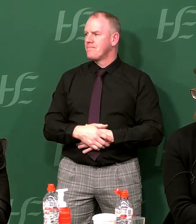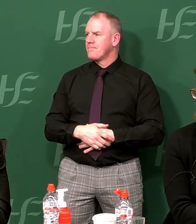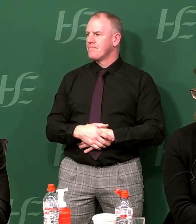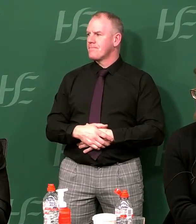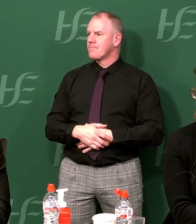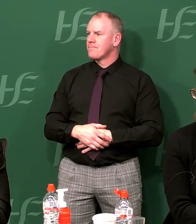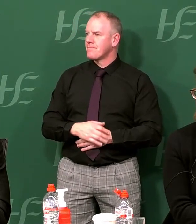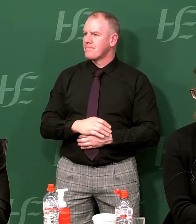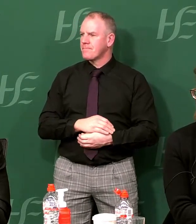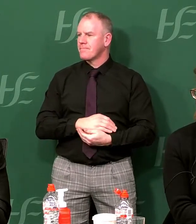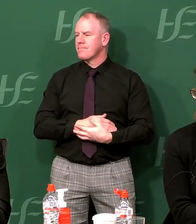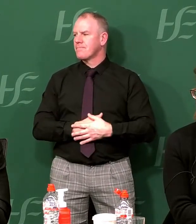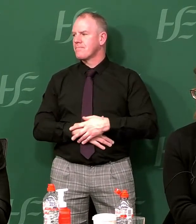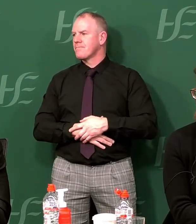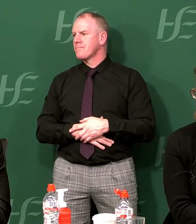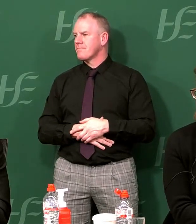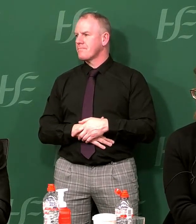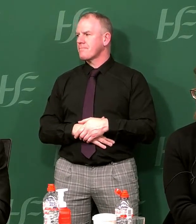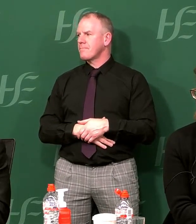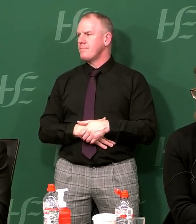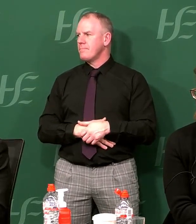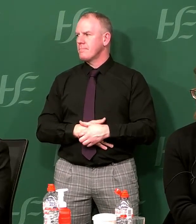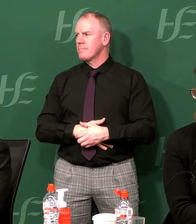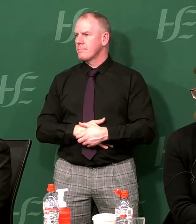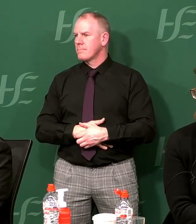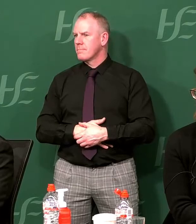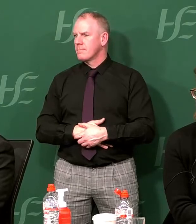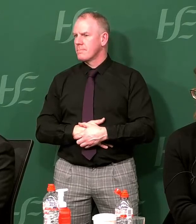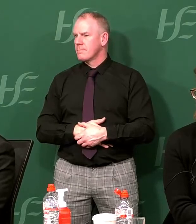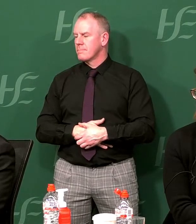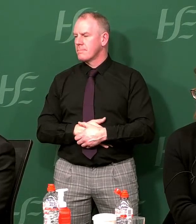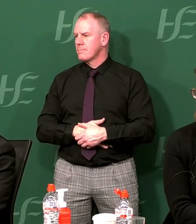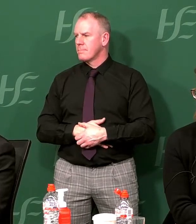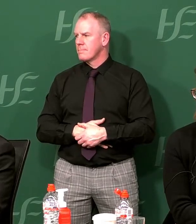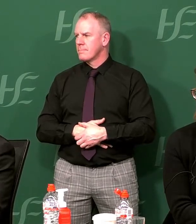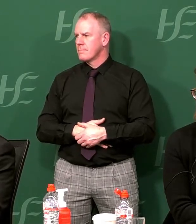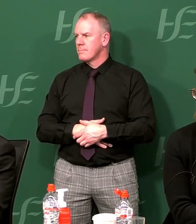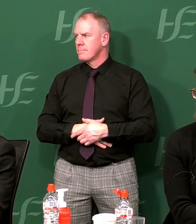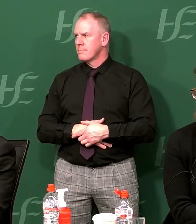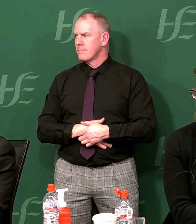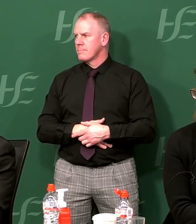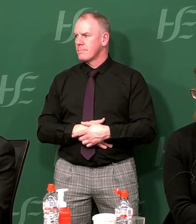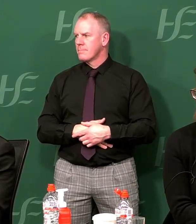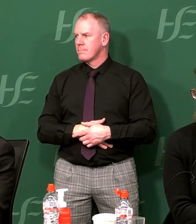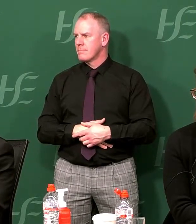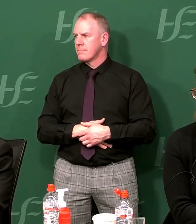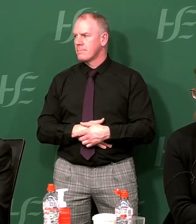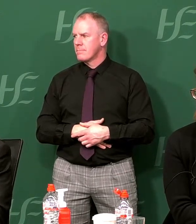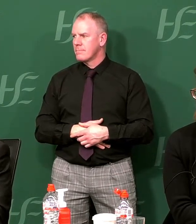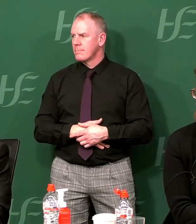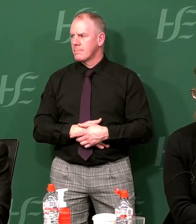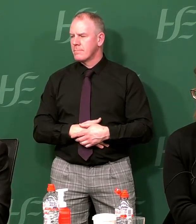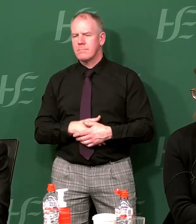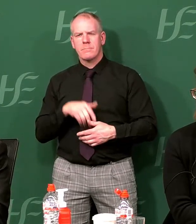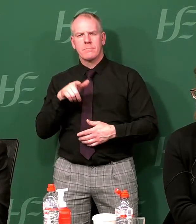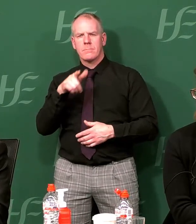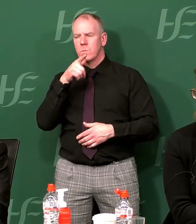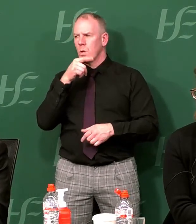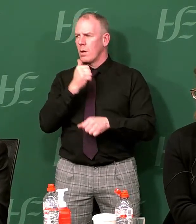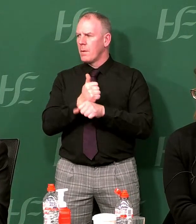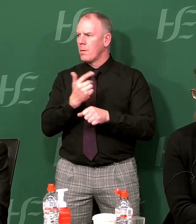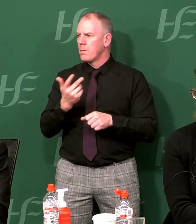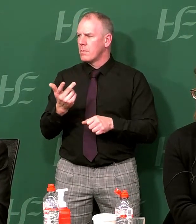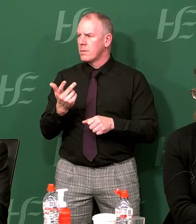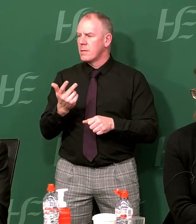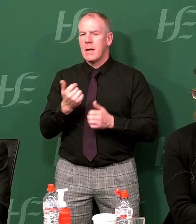Any other come back? Louise, and then Niamh, and then Zara, and then Fergal. Just when we were talking